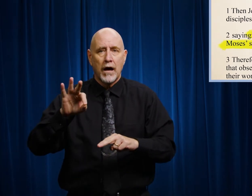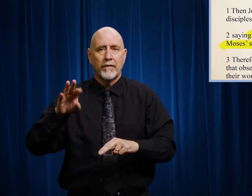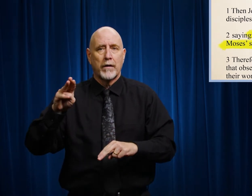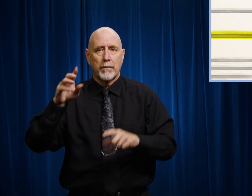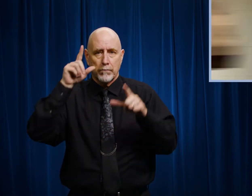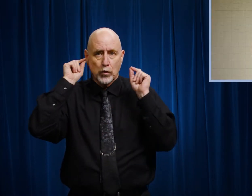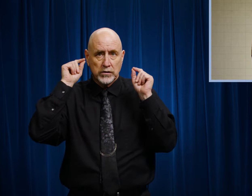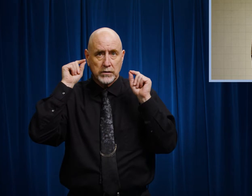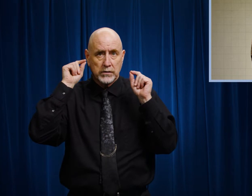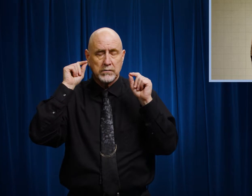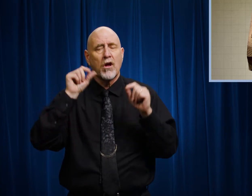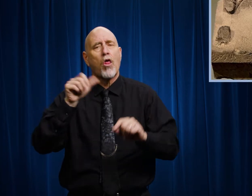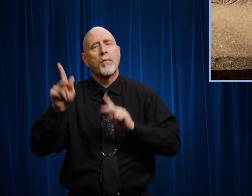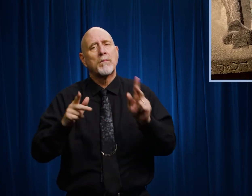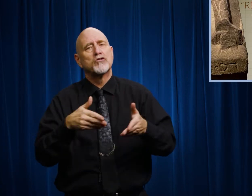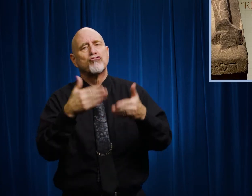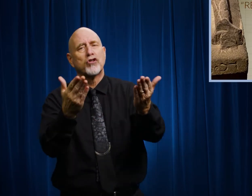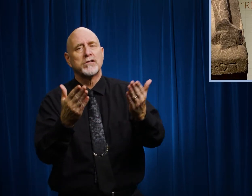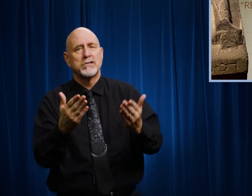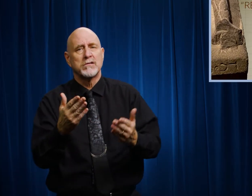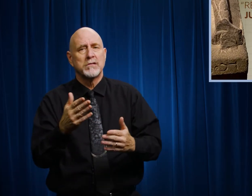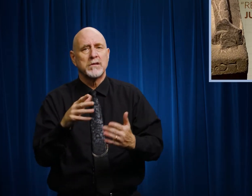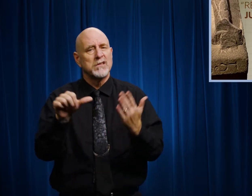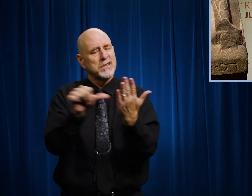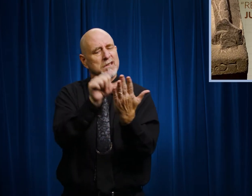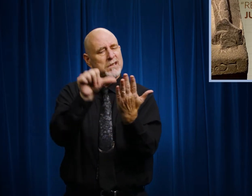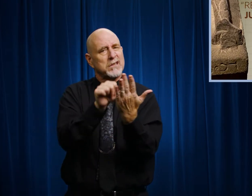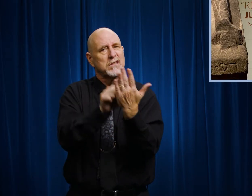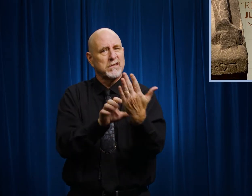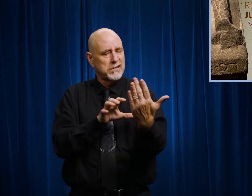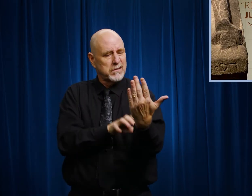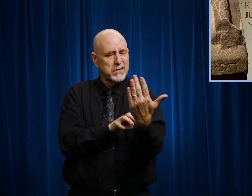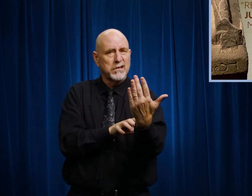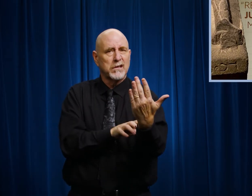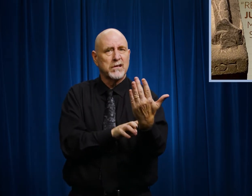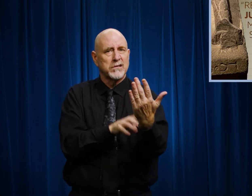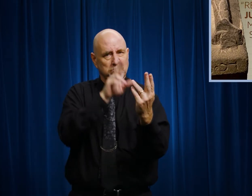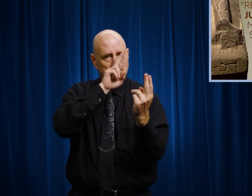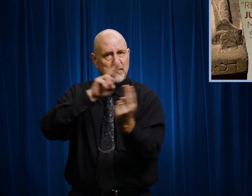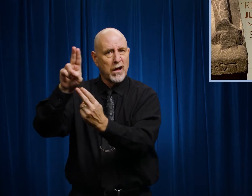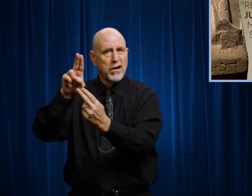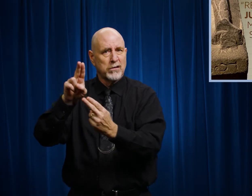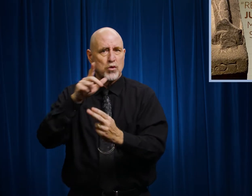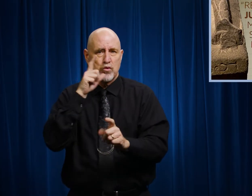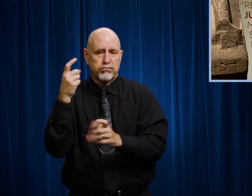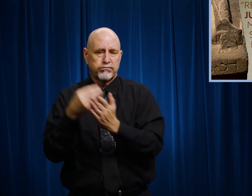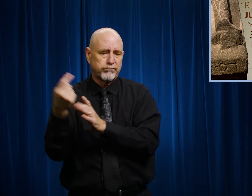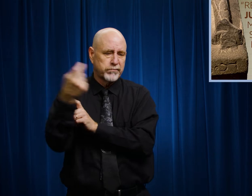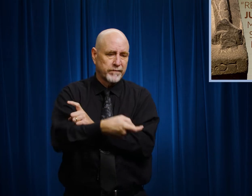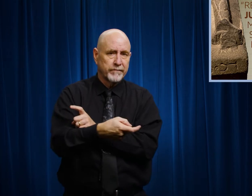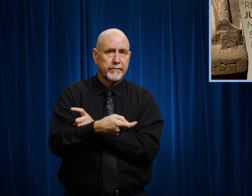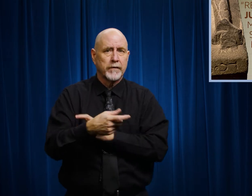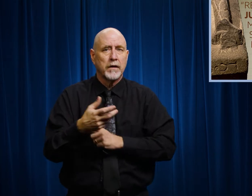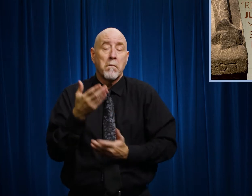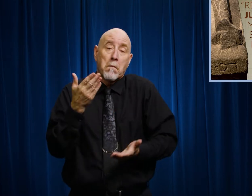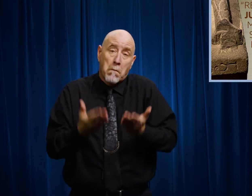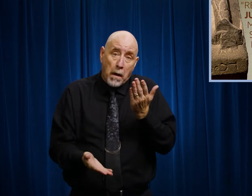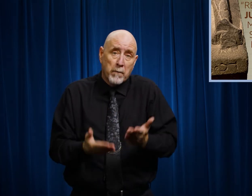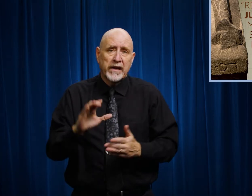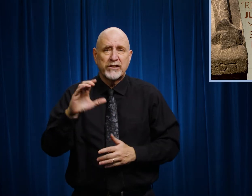Moses. Others suggest that because of the dedicatory inscription honoring its donor, it might have been